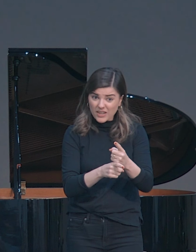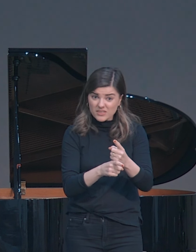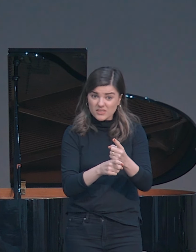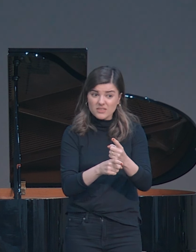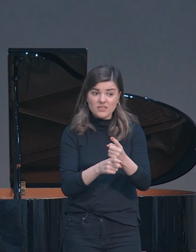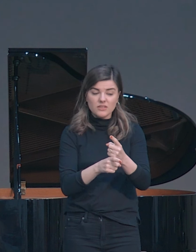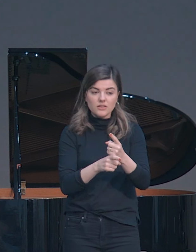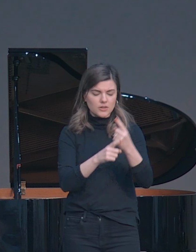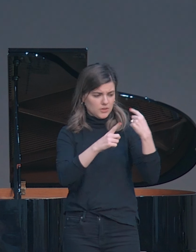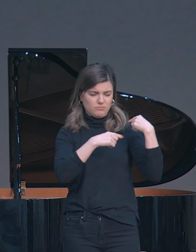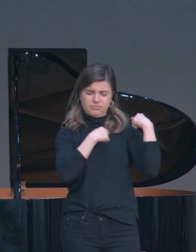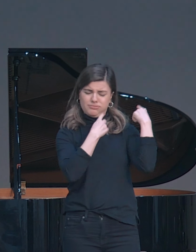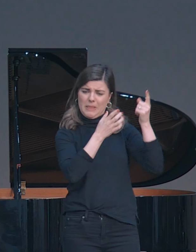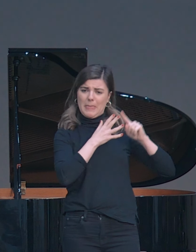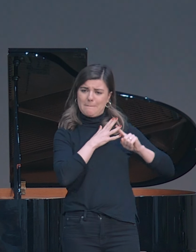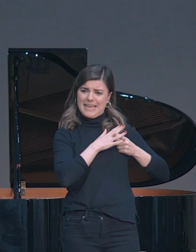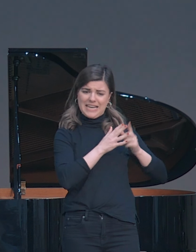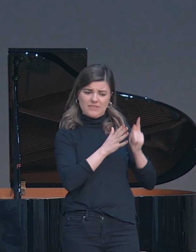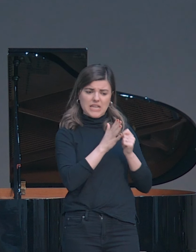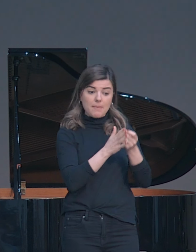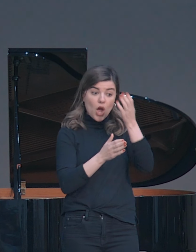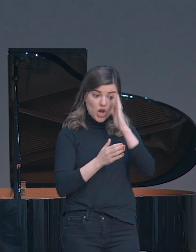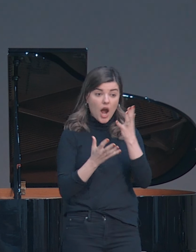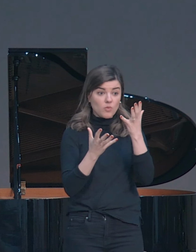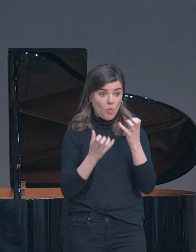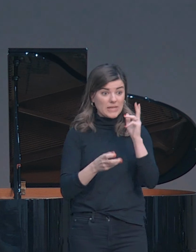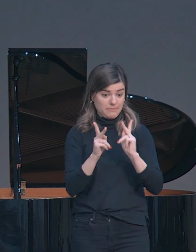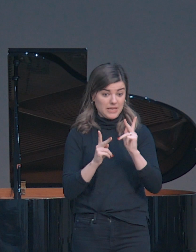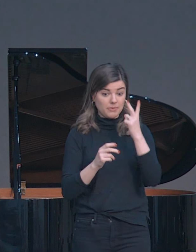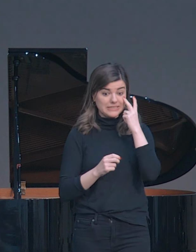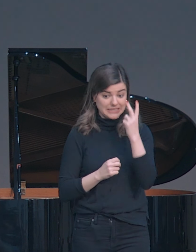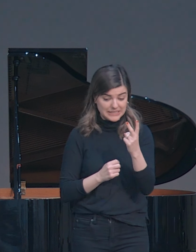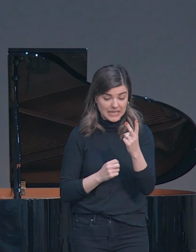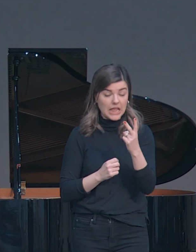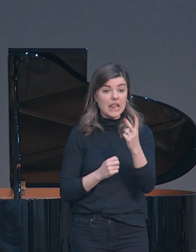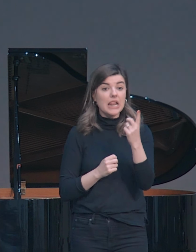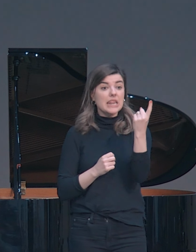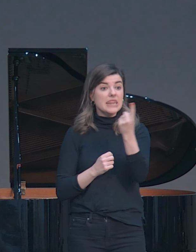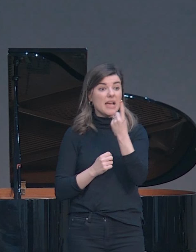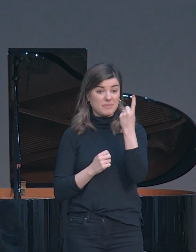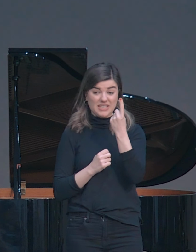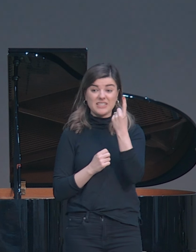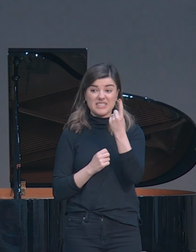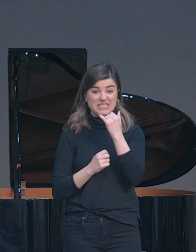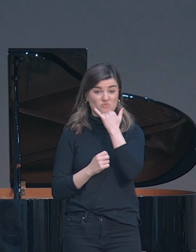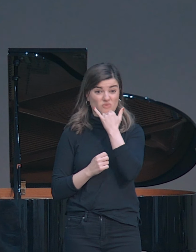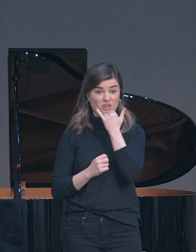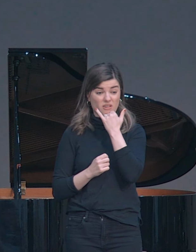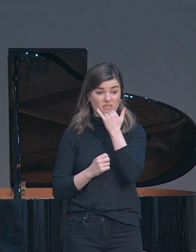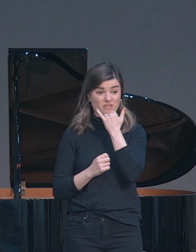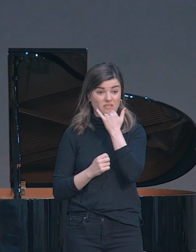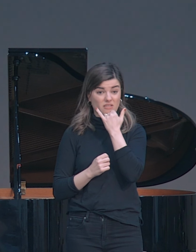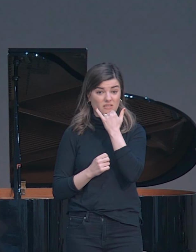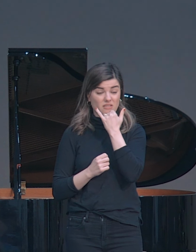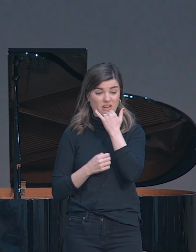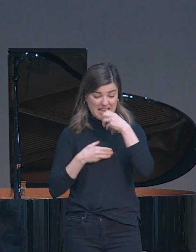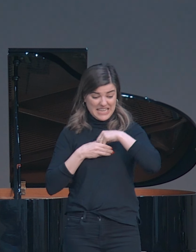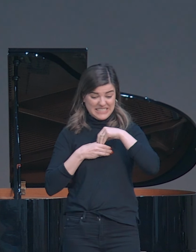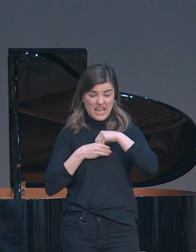Consistently, since the beginning, God has wanted His people to see that something is fundamentally wrong on